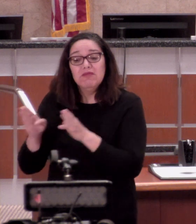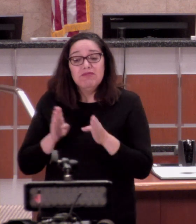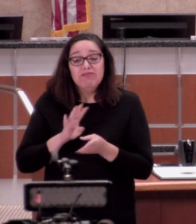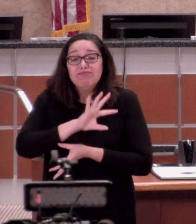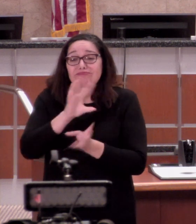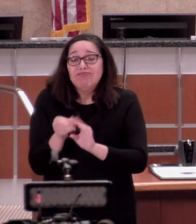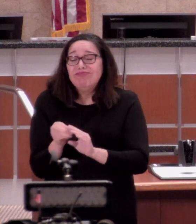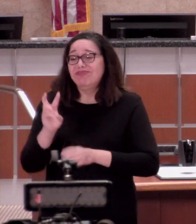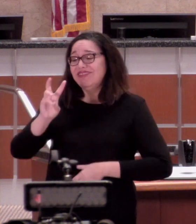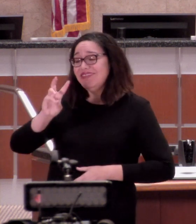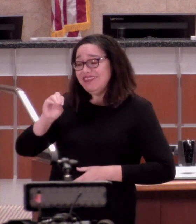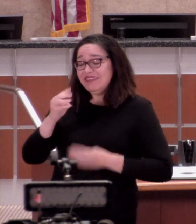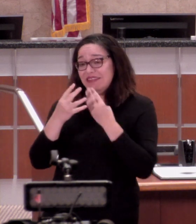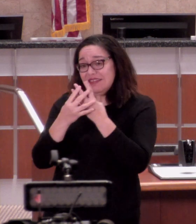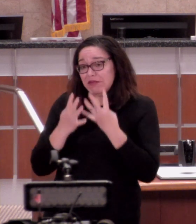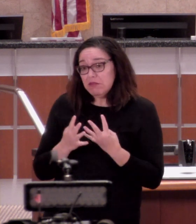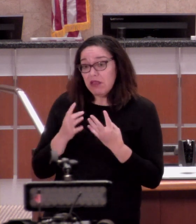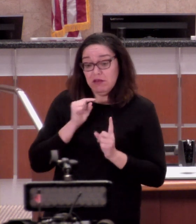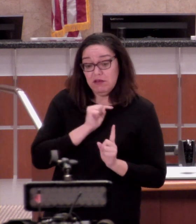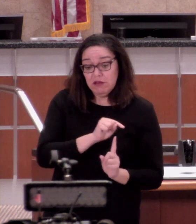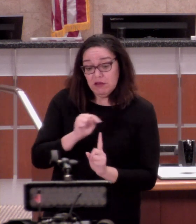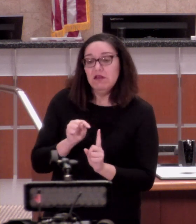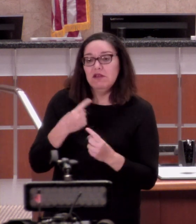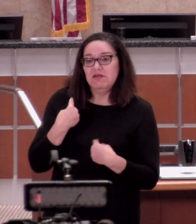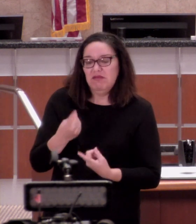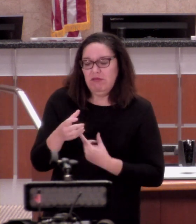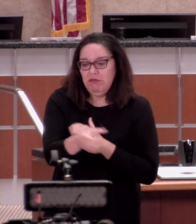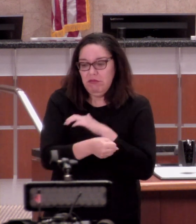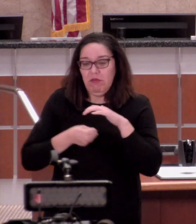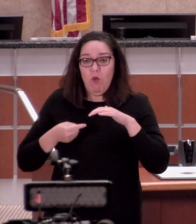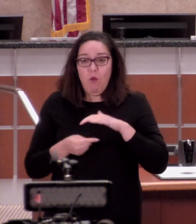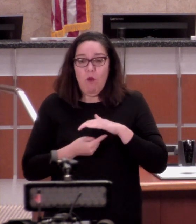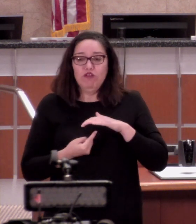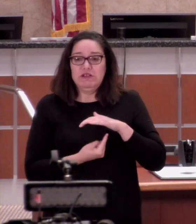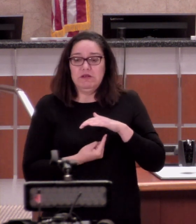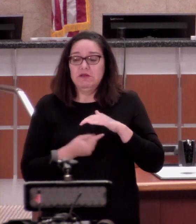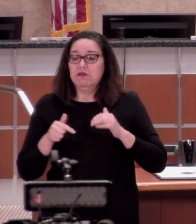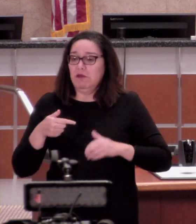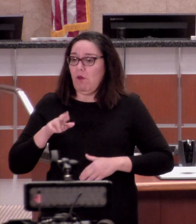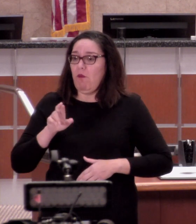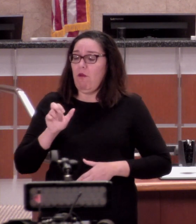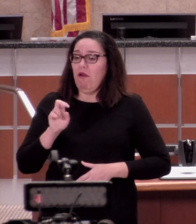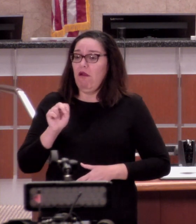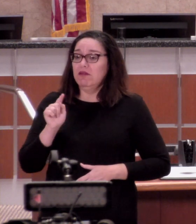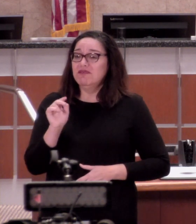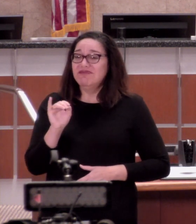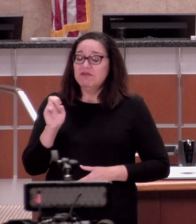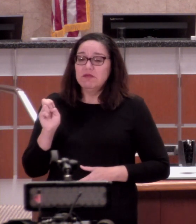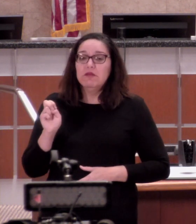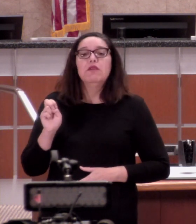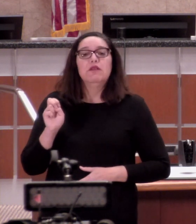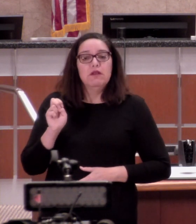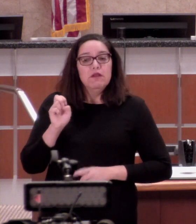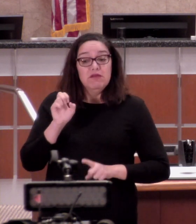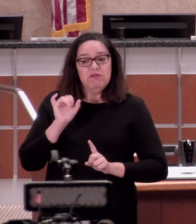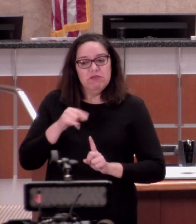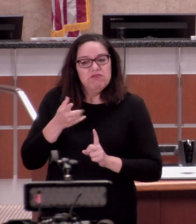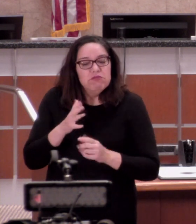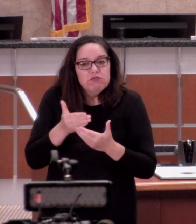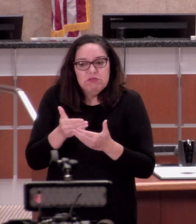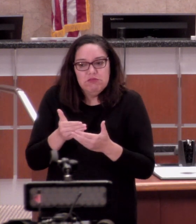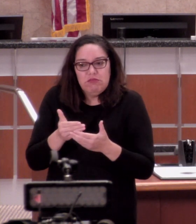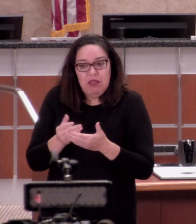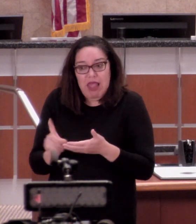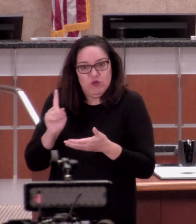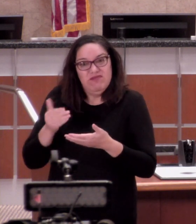60 inmates who are in quarantine. Since the beginning of, actually before last week's event, we have had